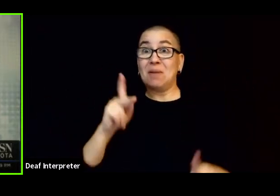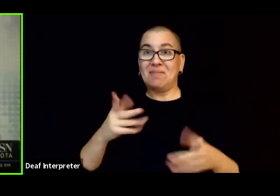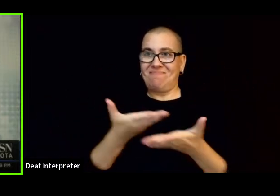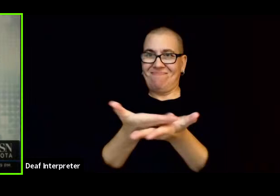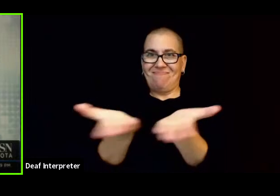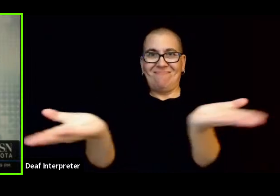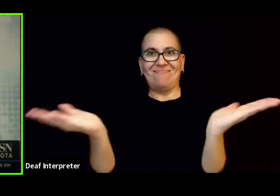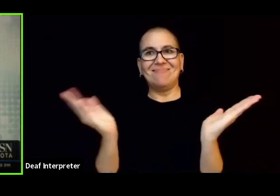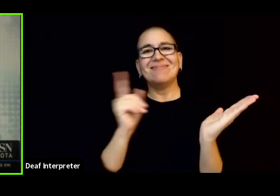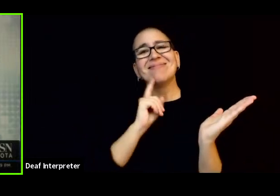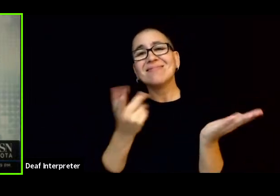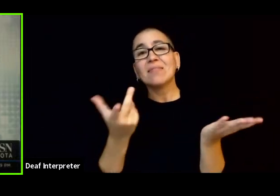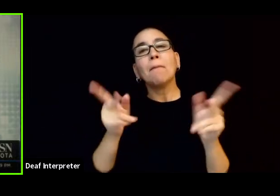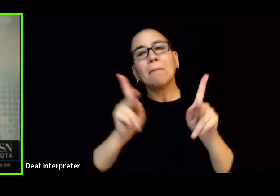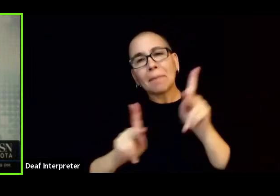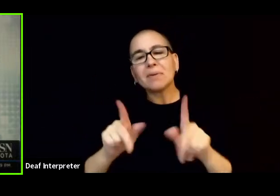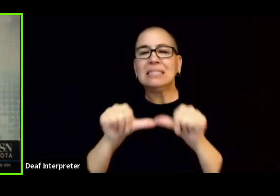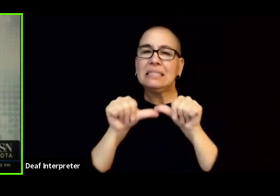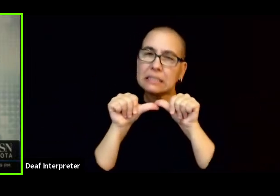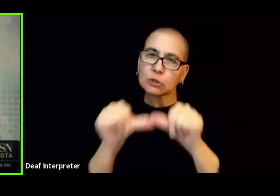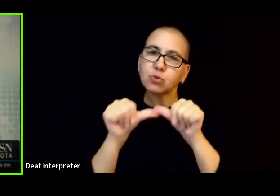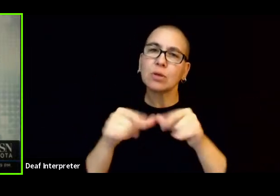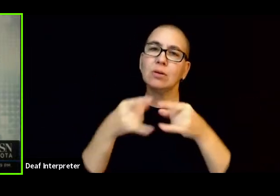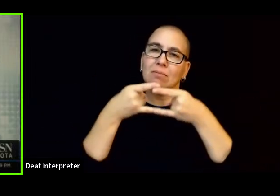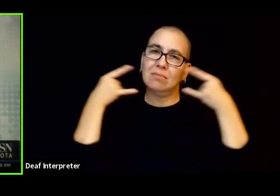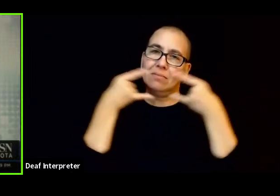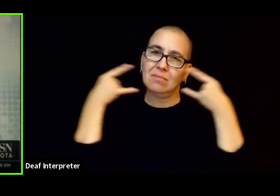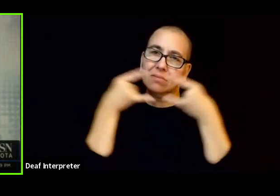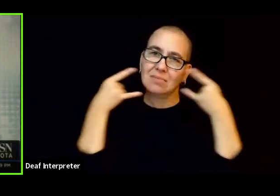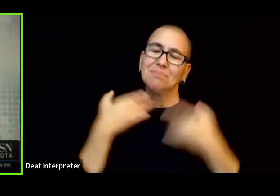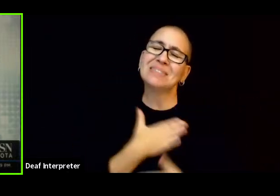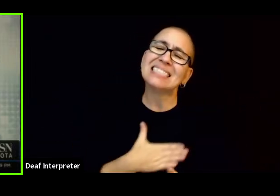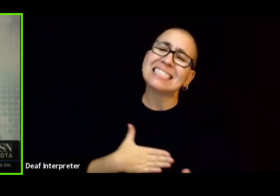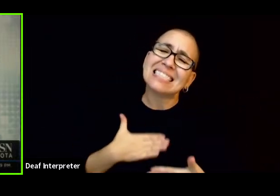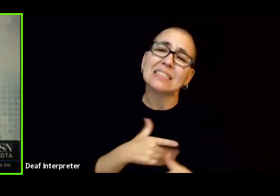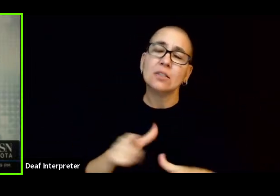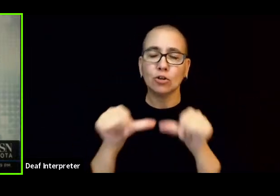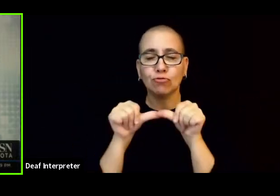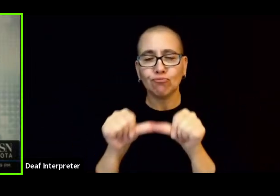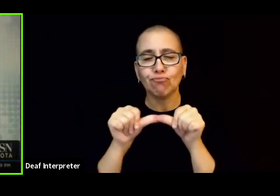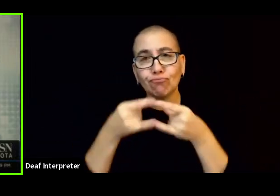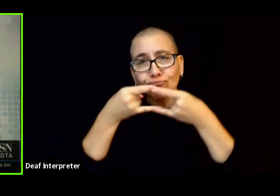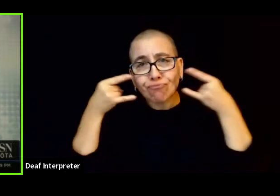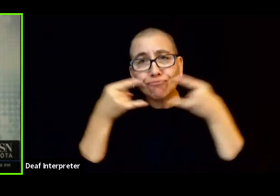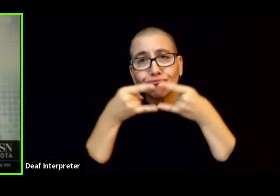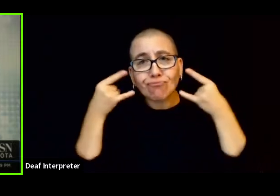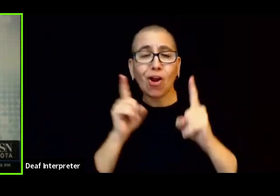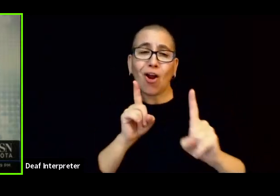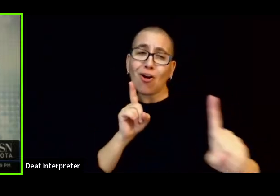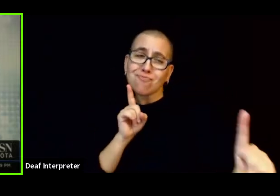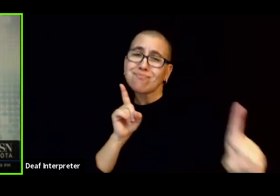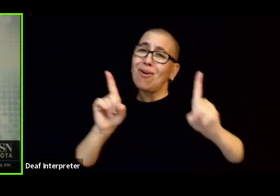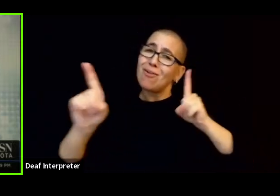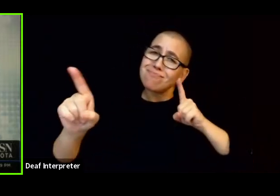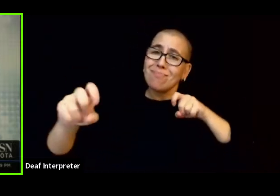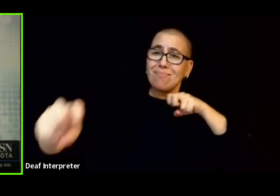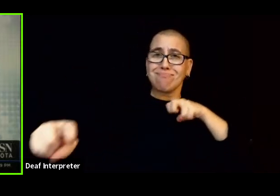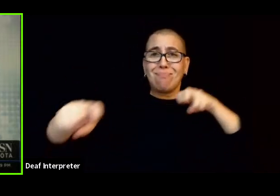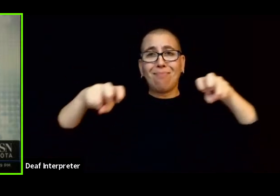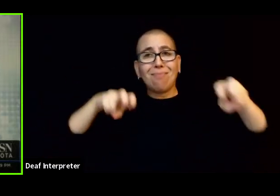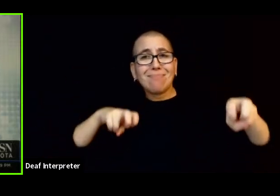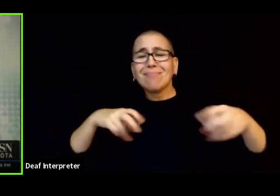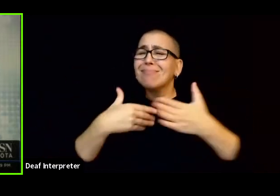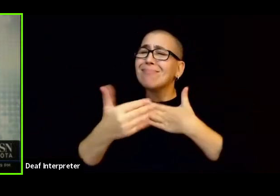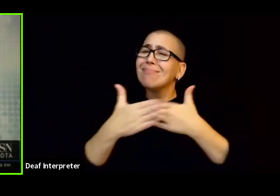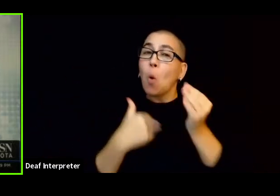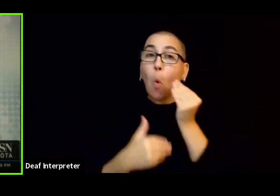our seniors safe, whether in our facility or in home in their own community. Regarding our